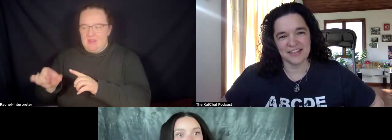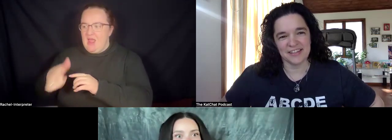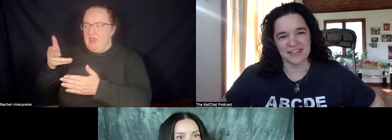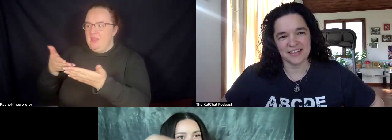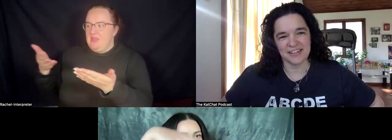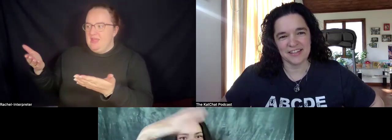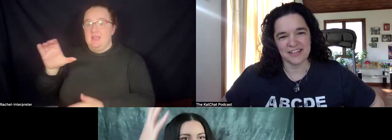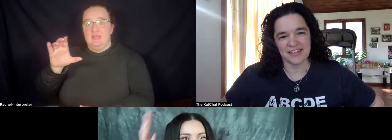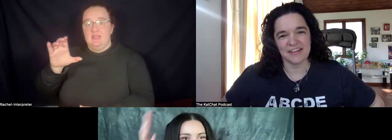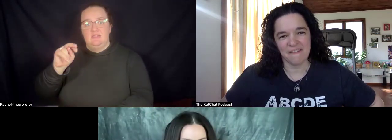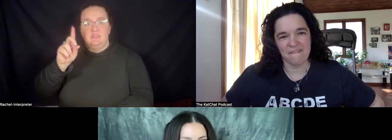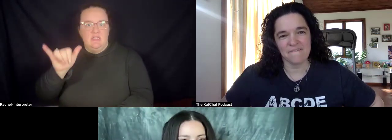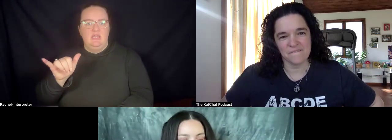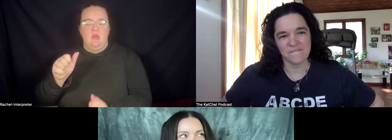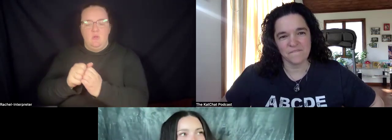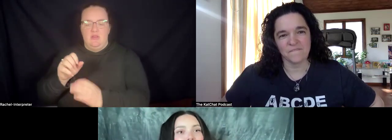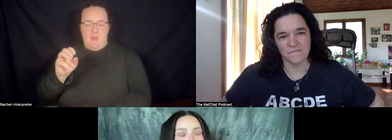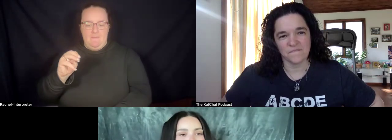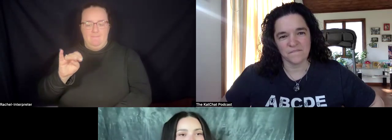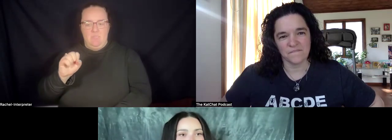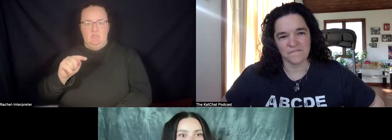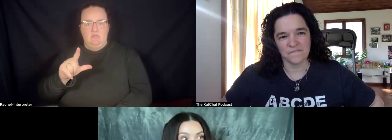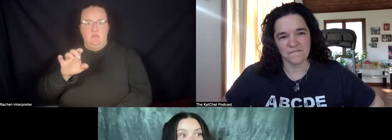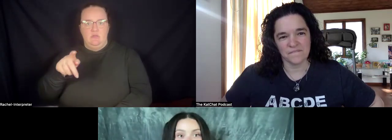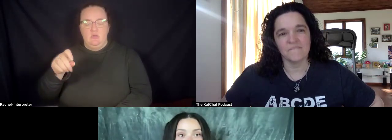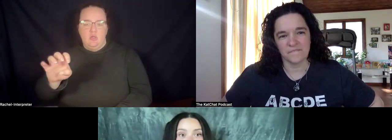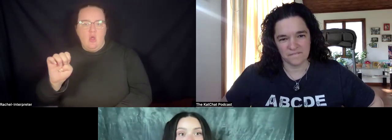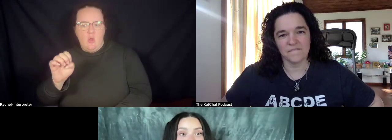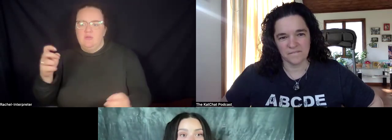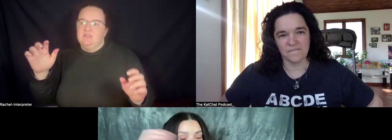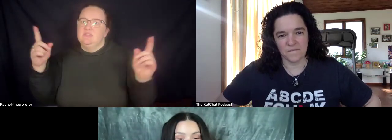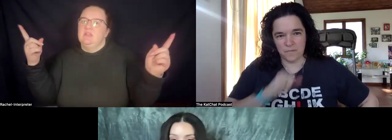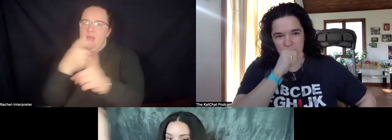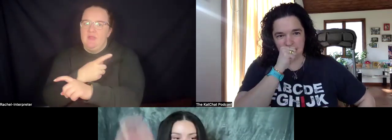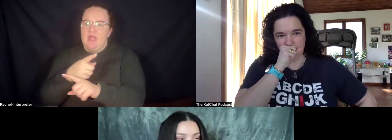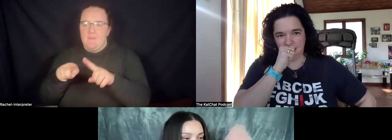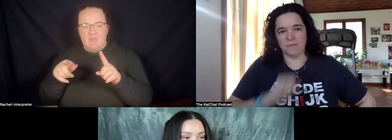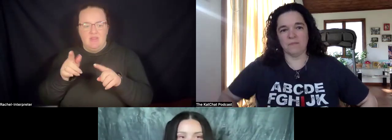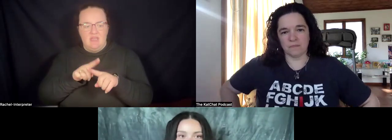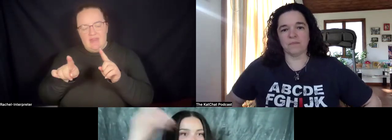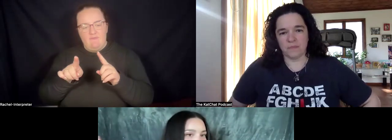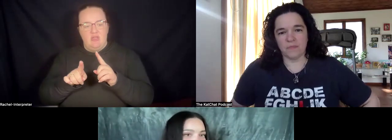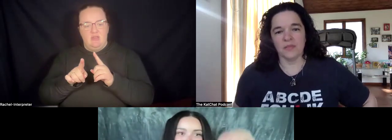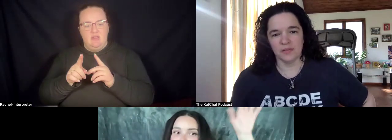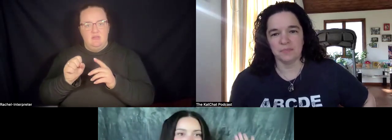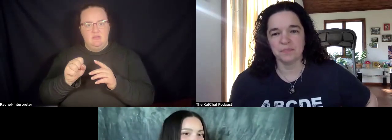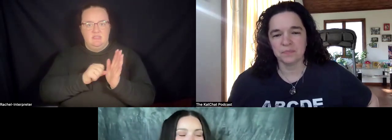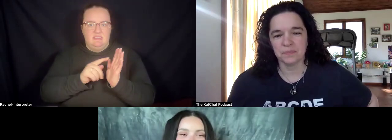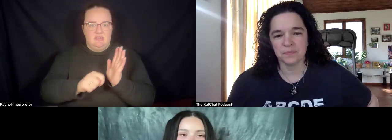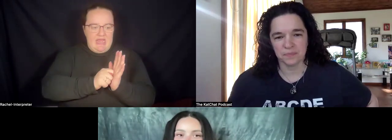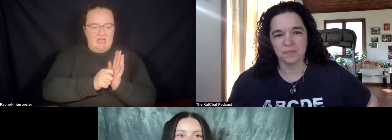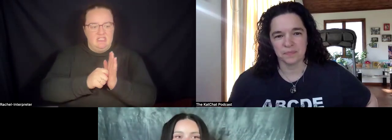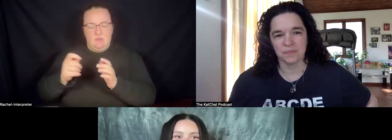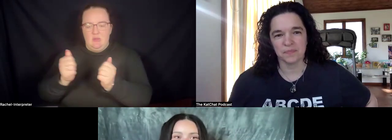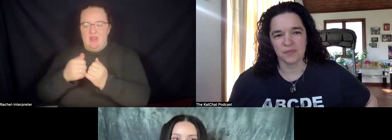like Cindy's, mistletoe was so complicated, but they had it in different stages, and she was, flourishing the ribbons and